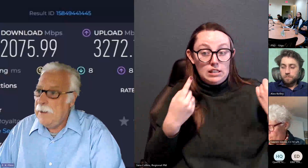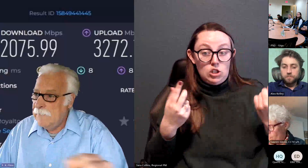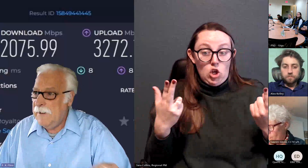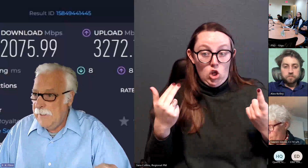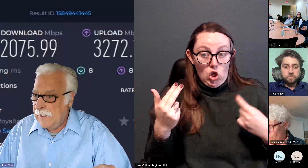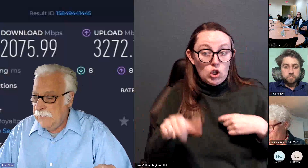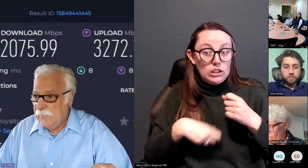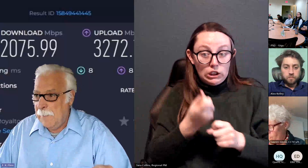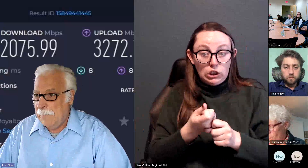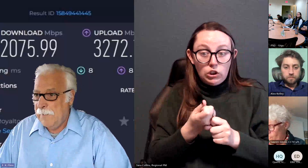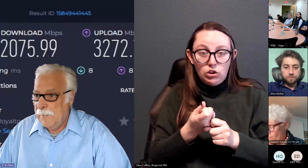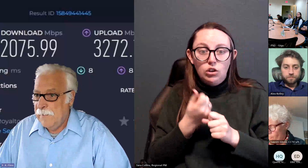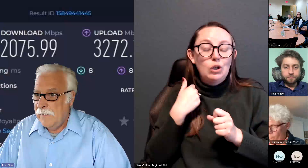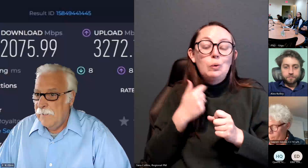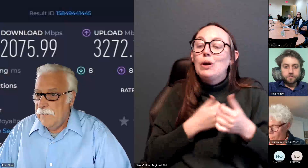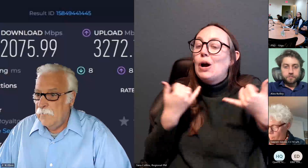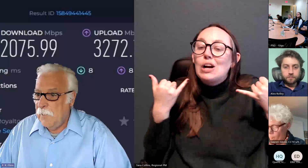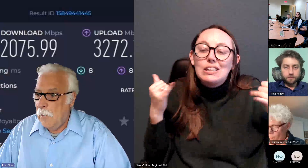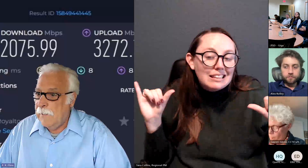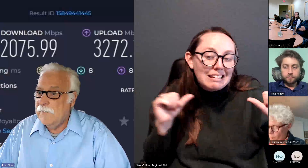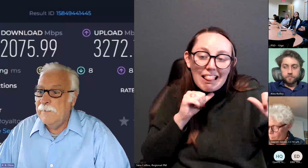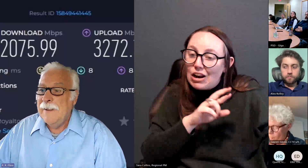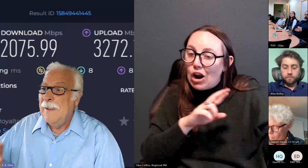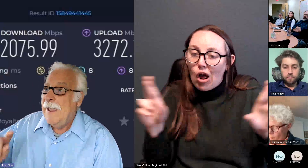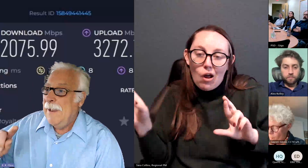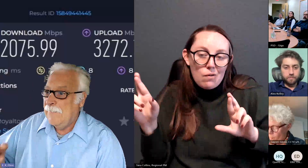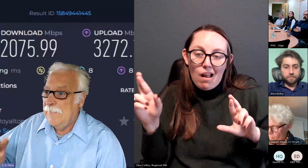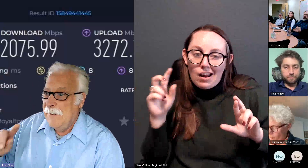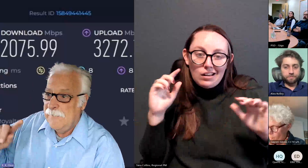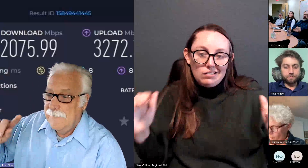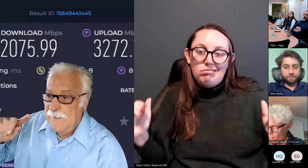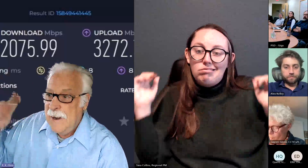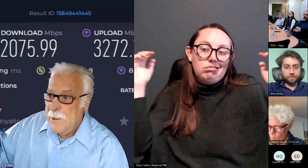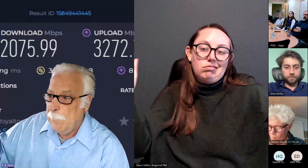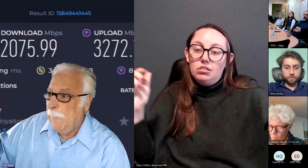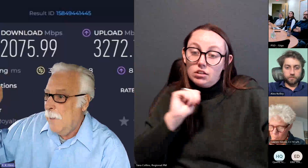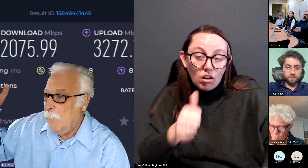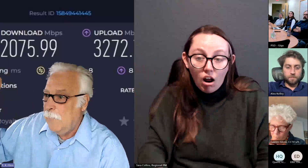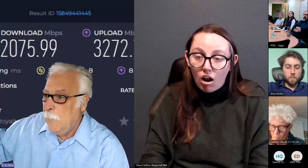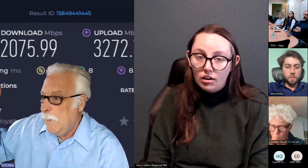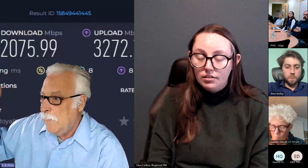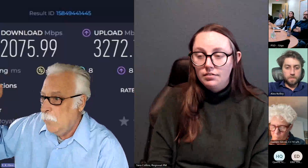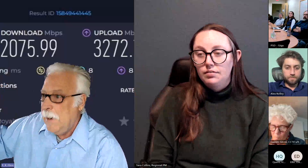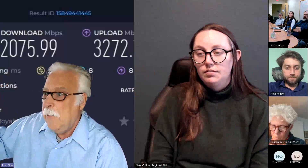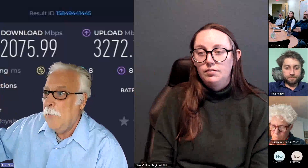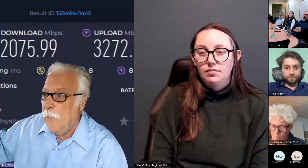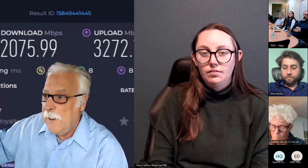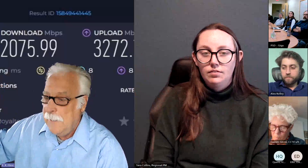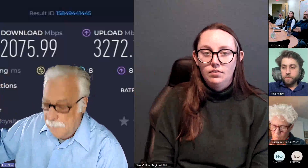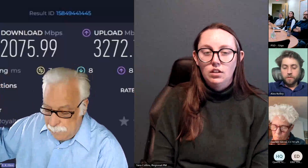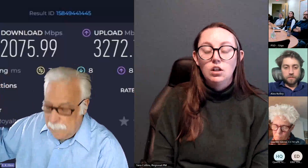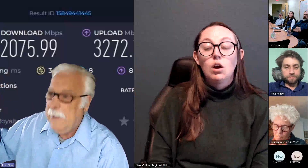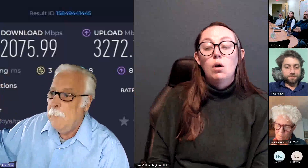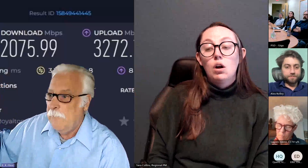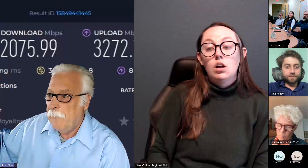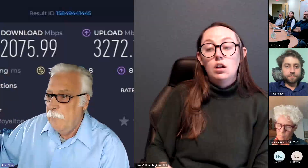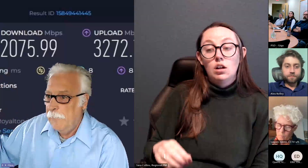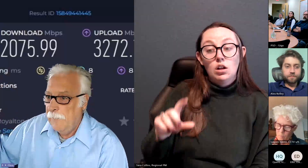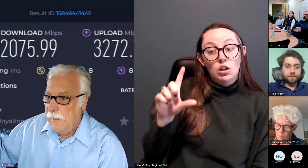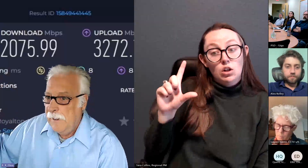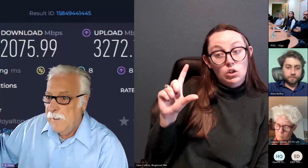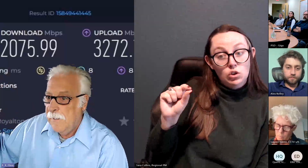not ready to take that step. So it's the 10-year plan we do in 2030 might